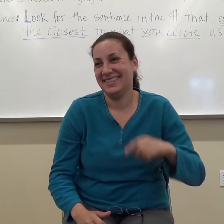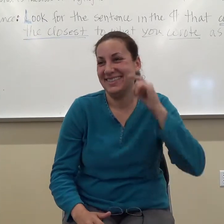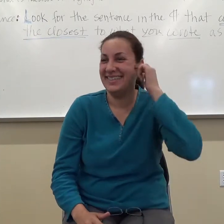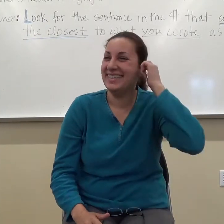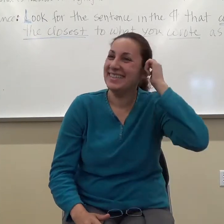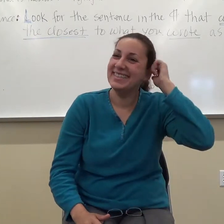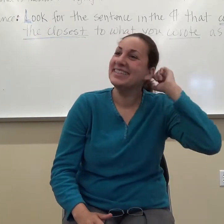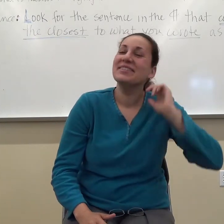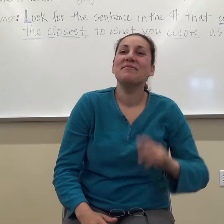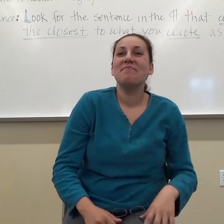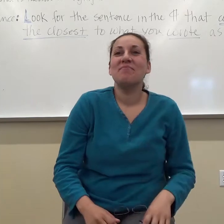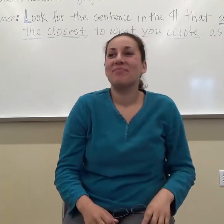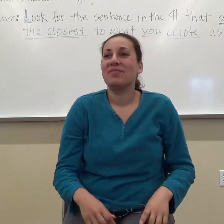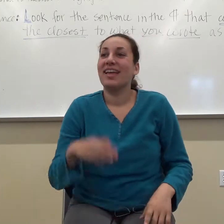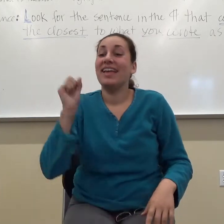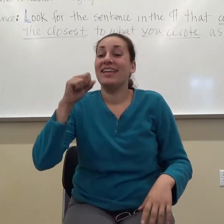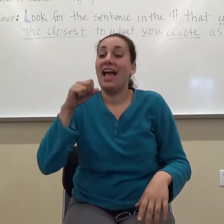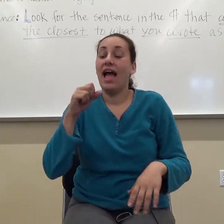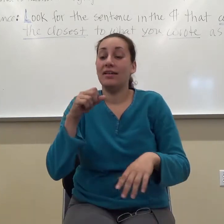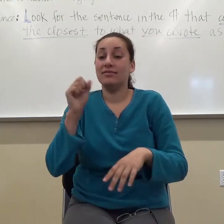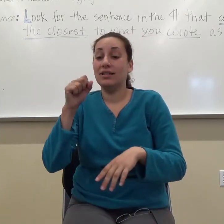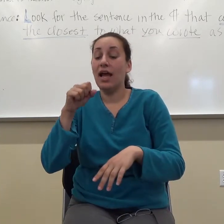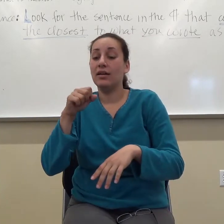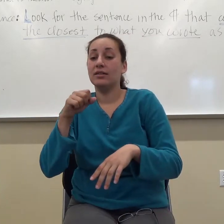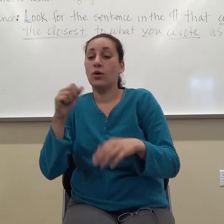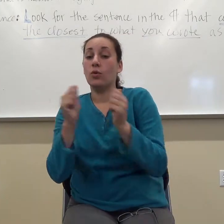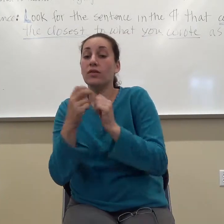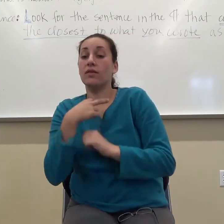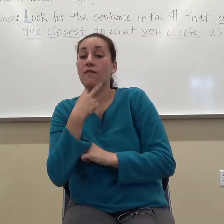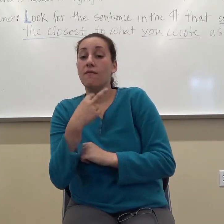be having some kind of sickness.